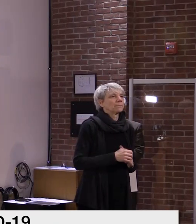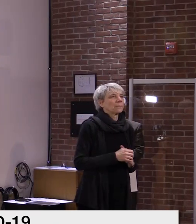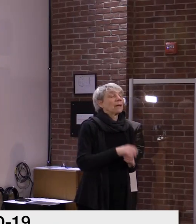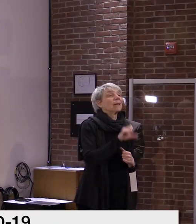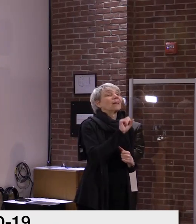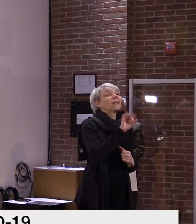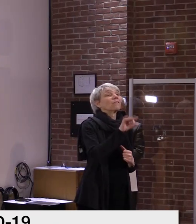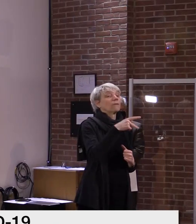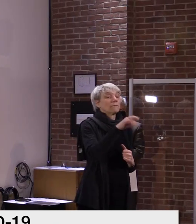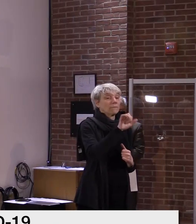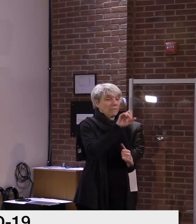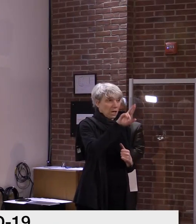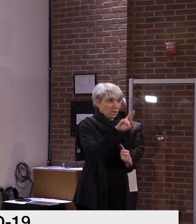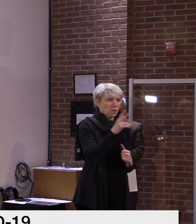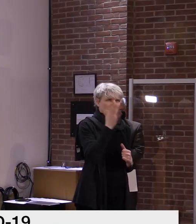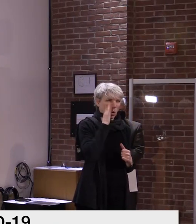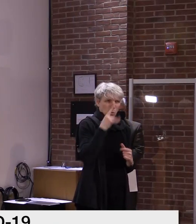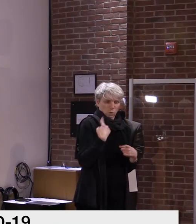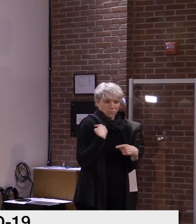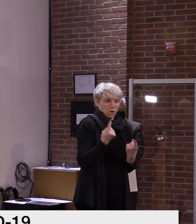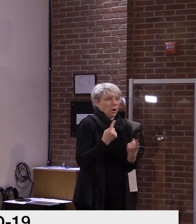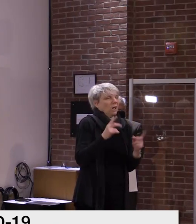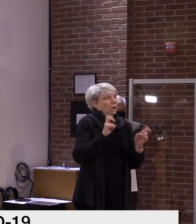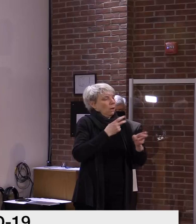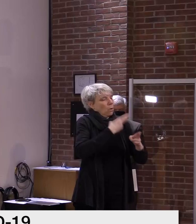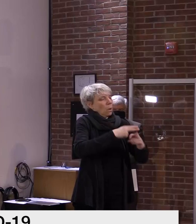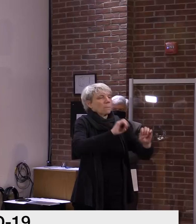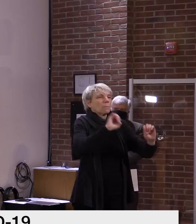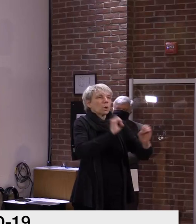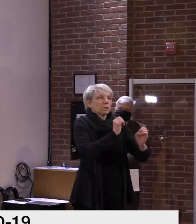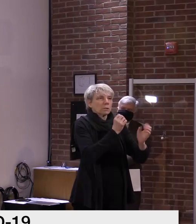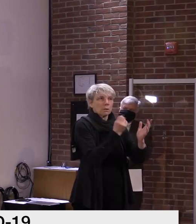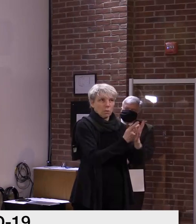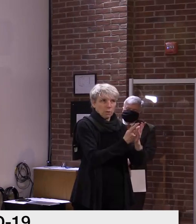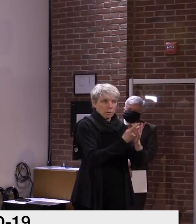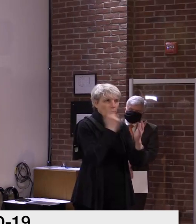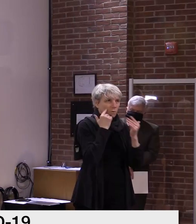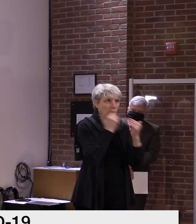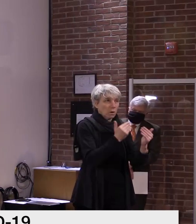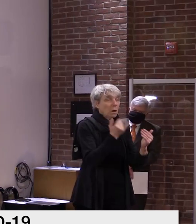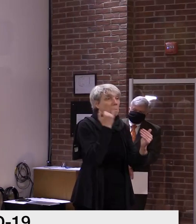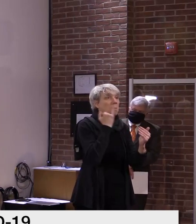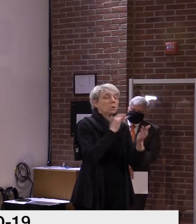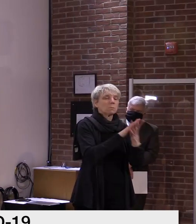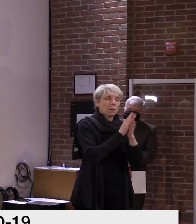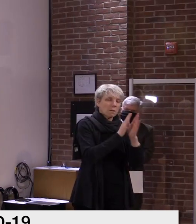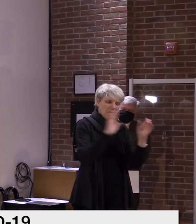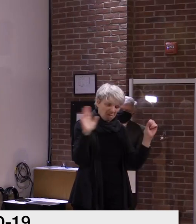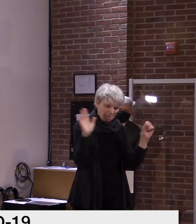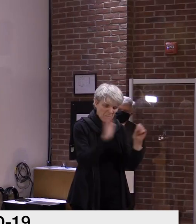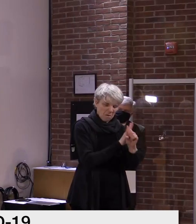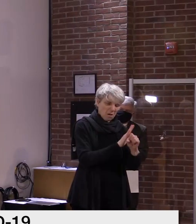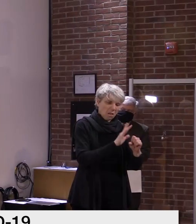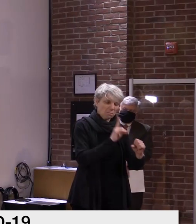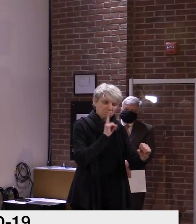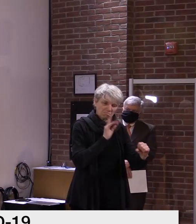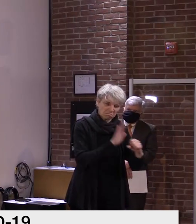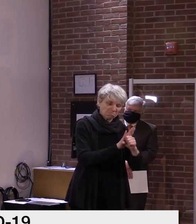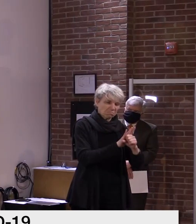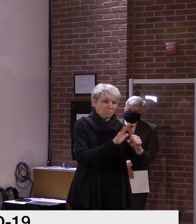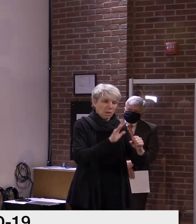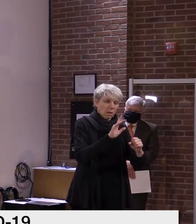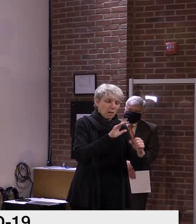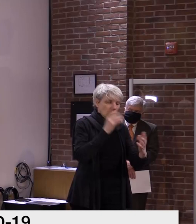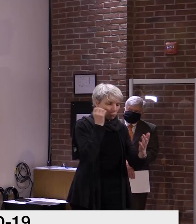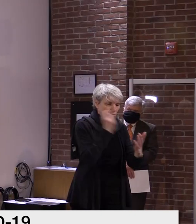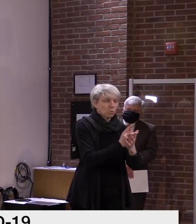emergency use authorization, but eventually if it gets full authorization, can schools require it like they do the measles or other shots?